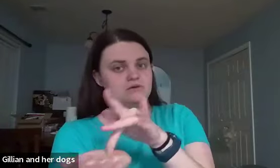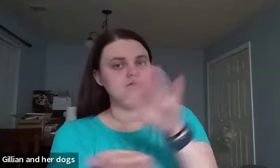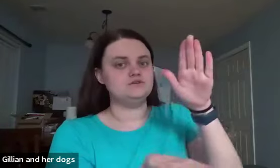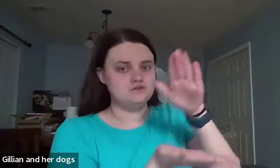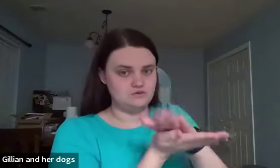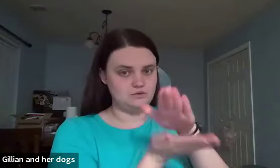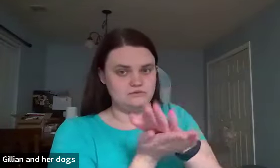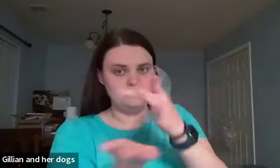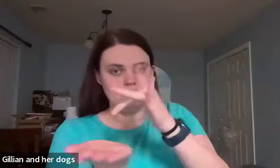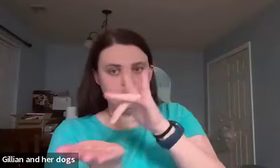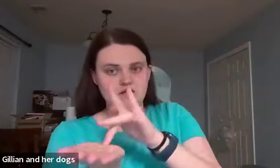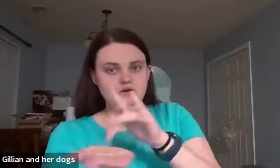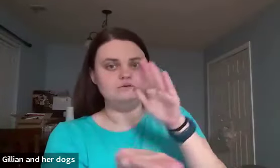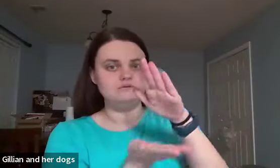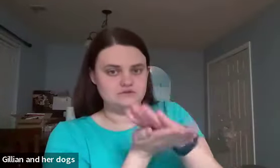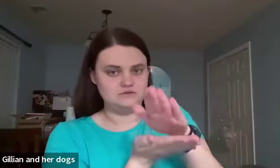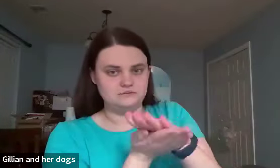middle school. Middle school.